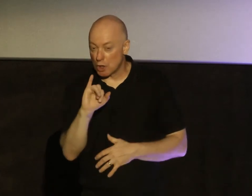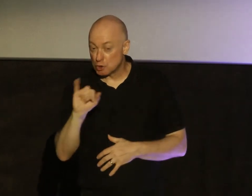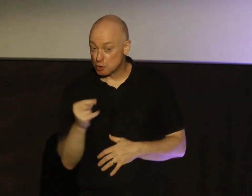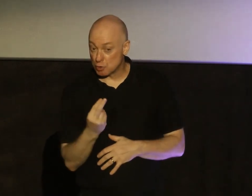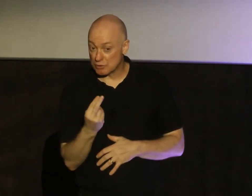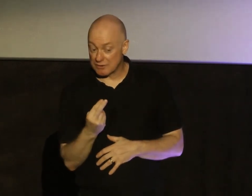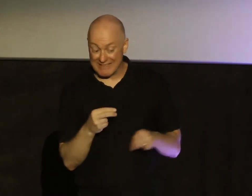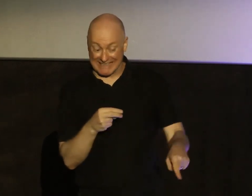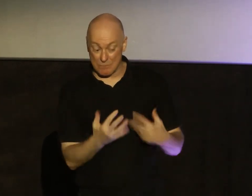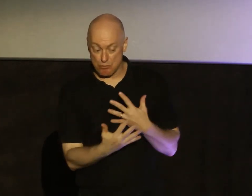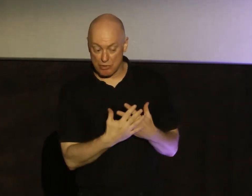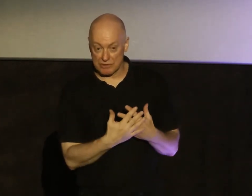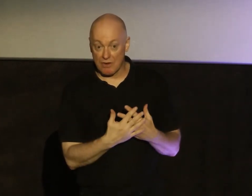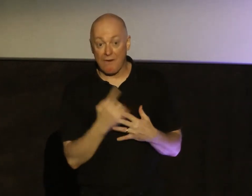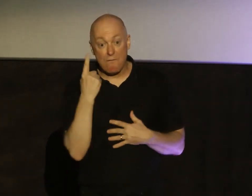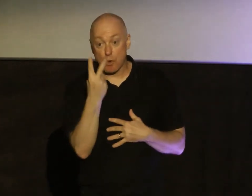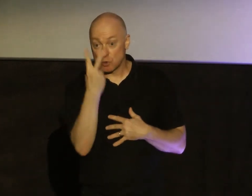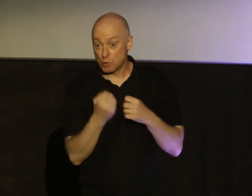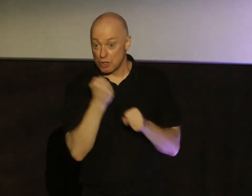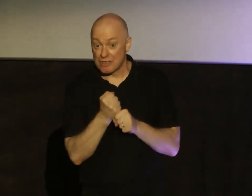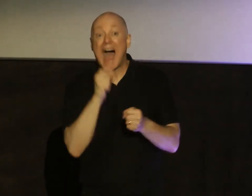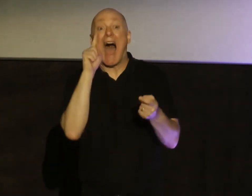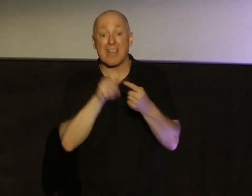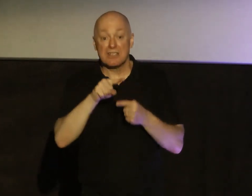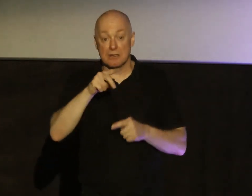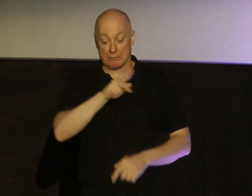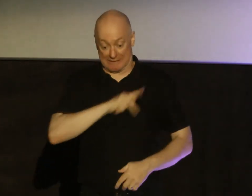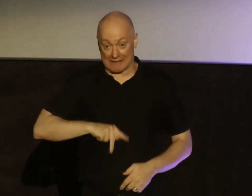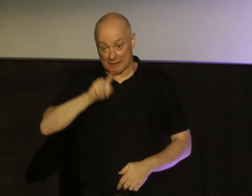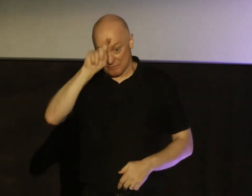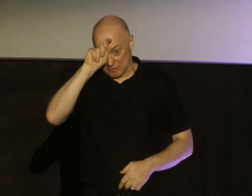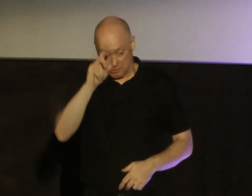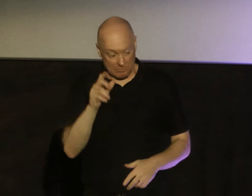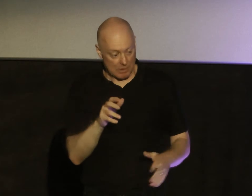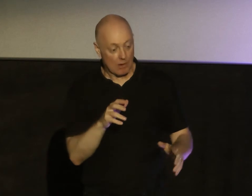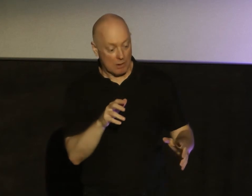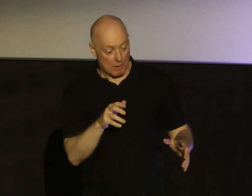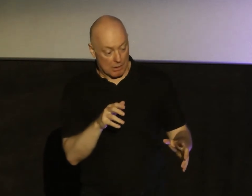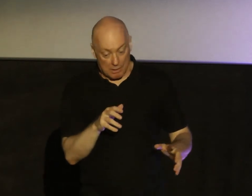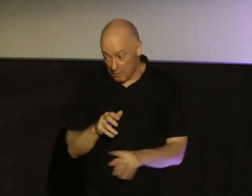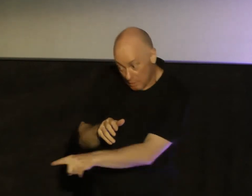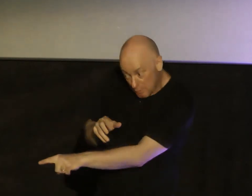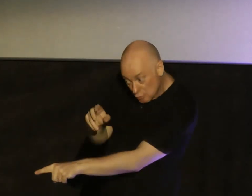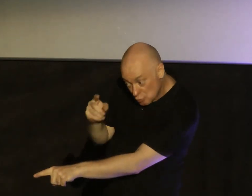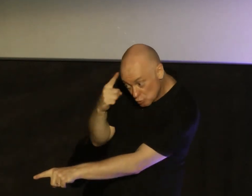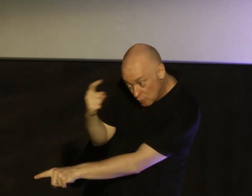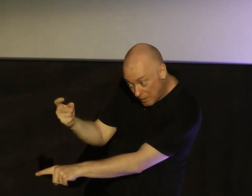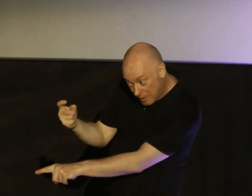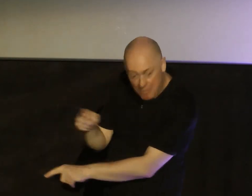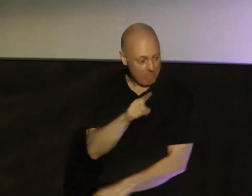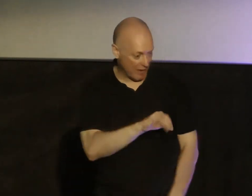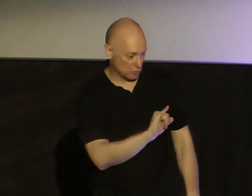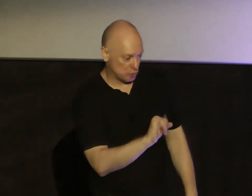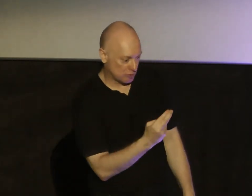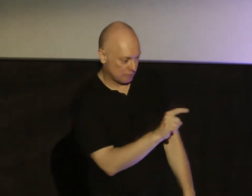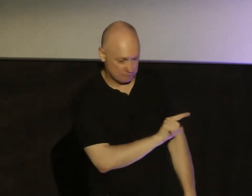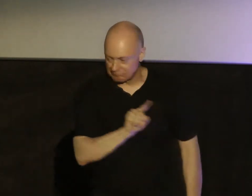in prison for 2 more years until Pharaoh had the dream that Joseph needed to interpret. Then the cupbearer happens to